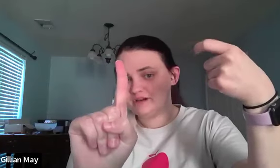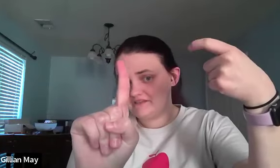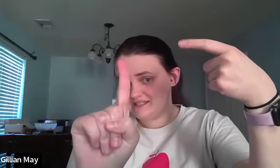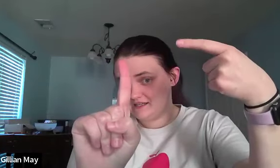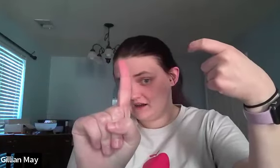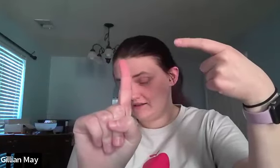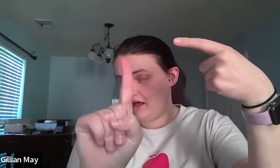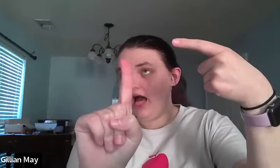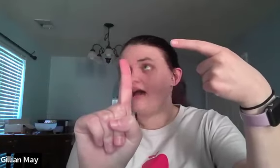bring this